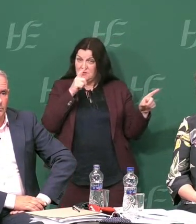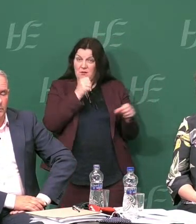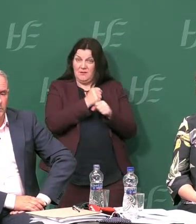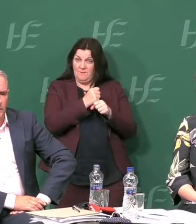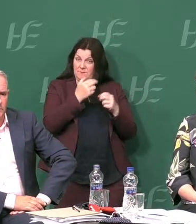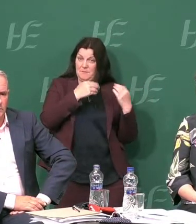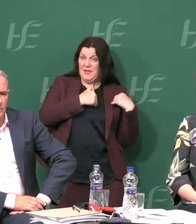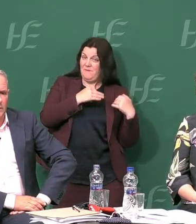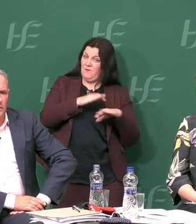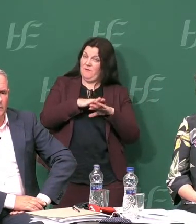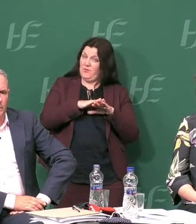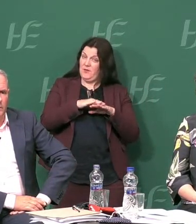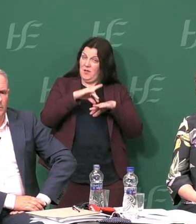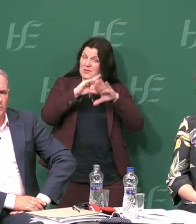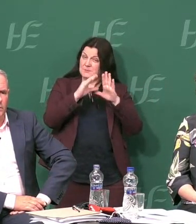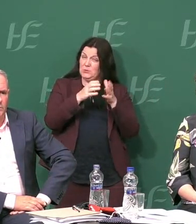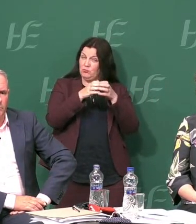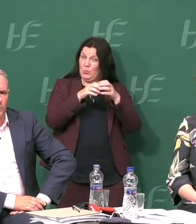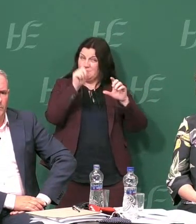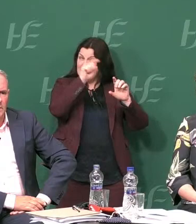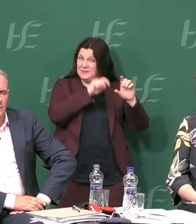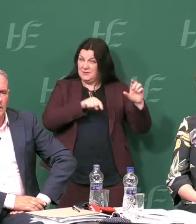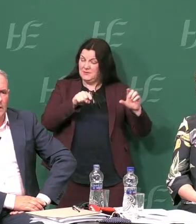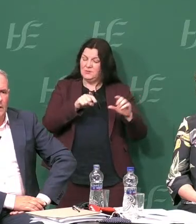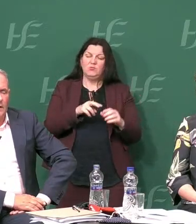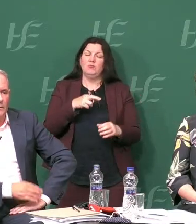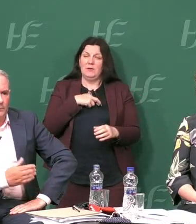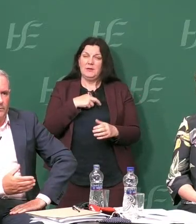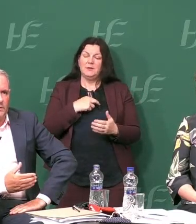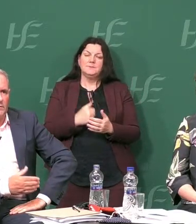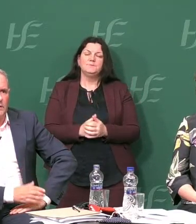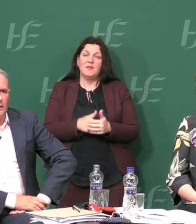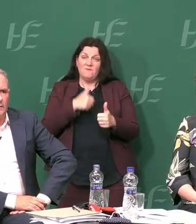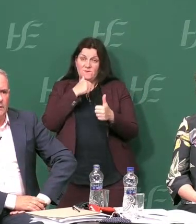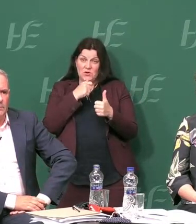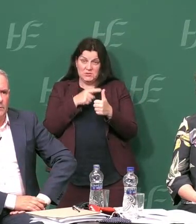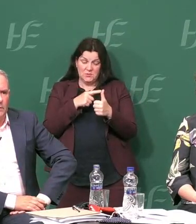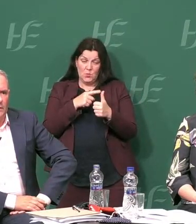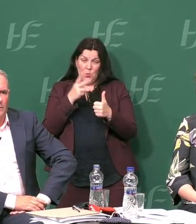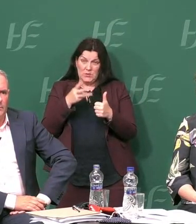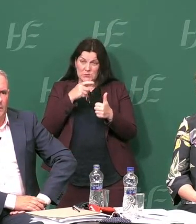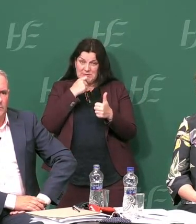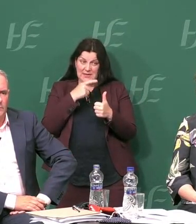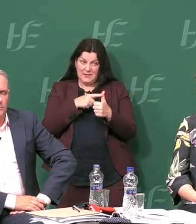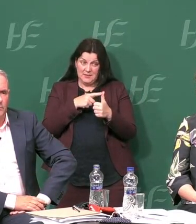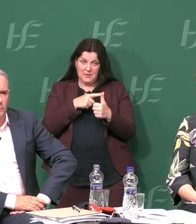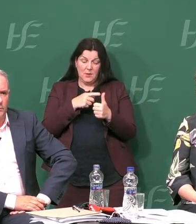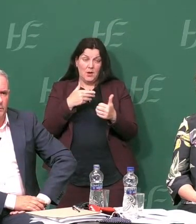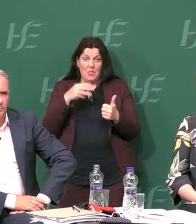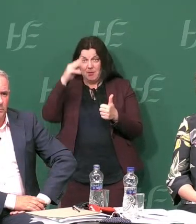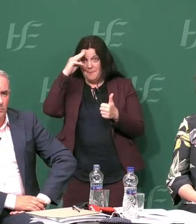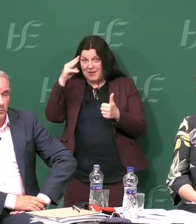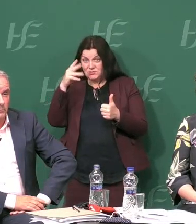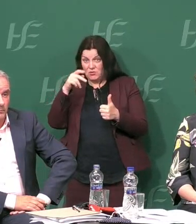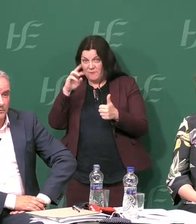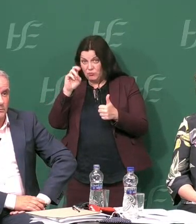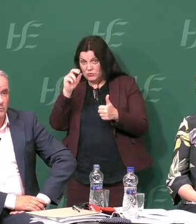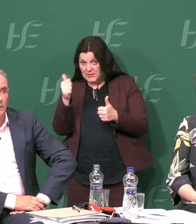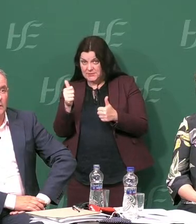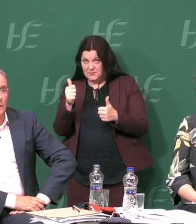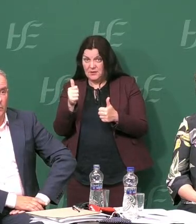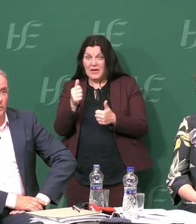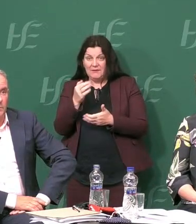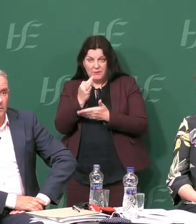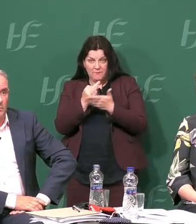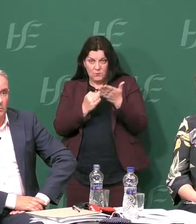relation to compliance levels. I think we can give you this kind of summary update. The first thing to say, I think, when you heard the Master of the Rotunda, there's a few important